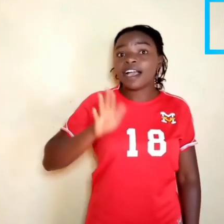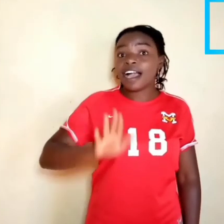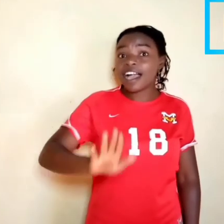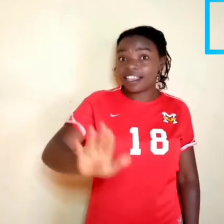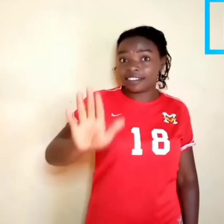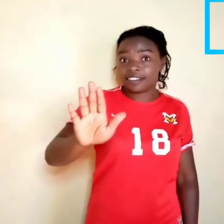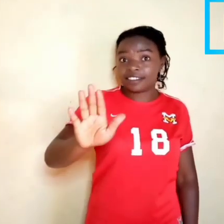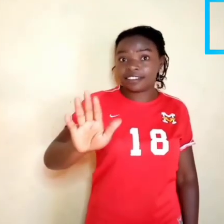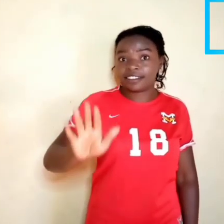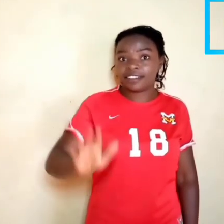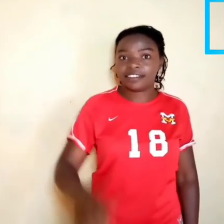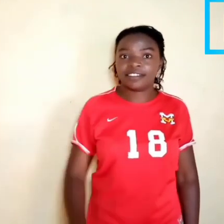has,